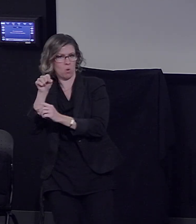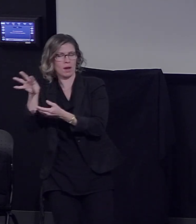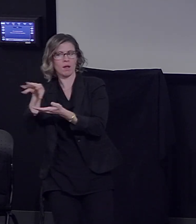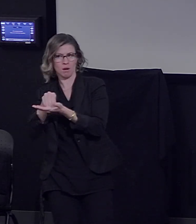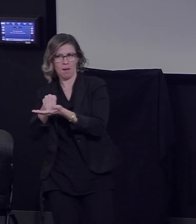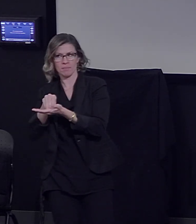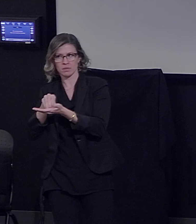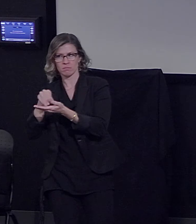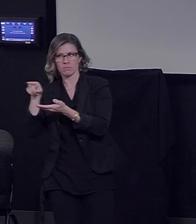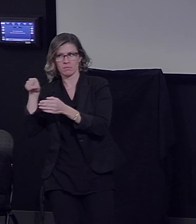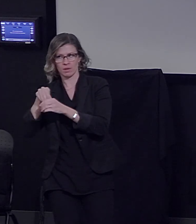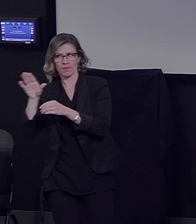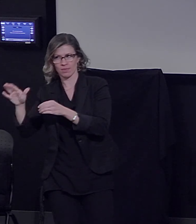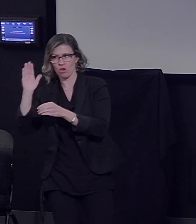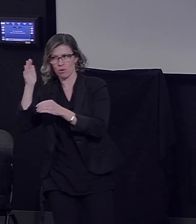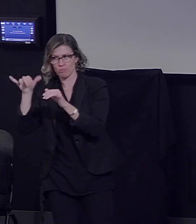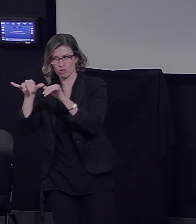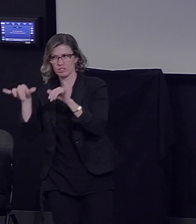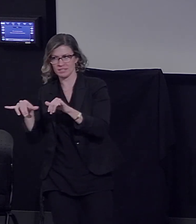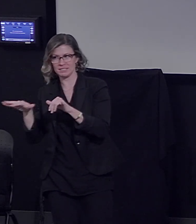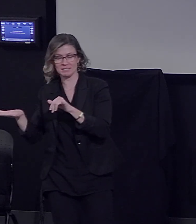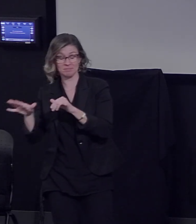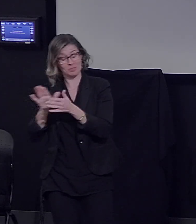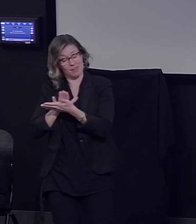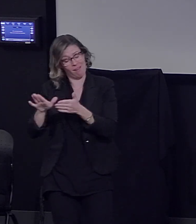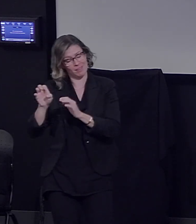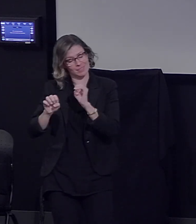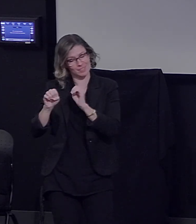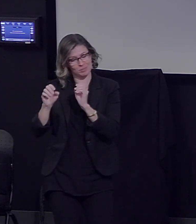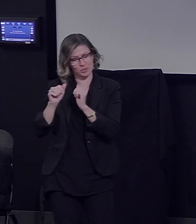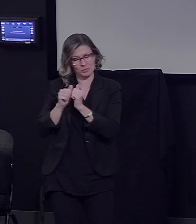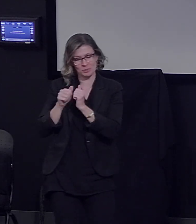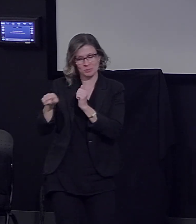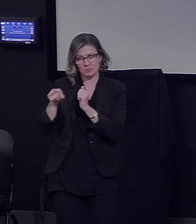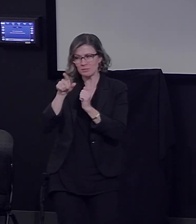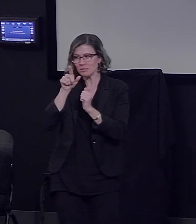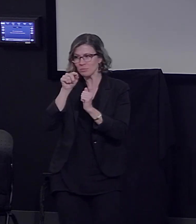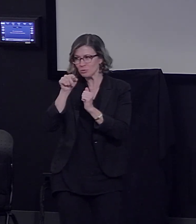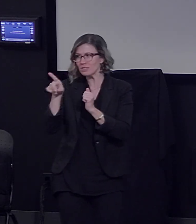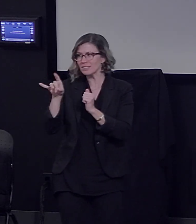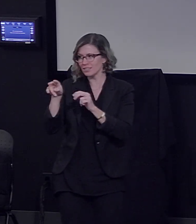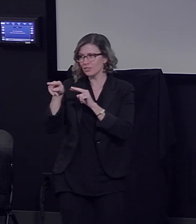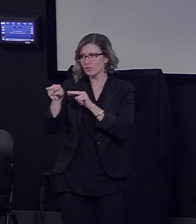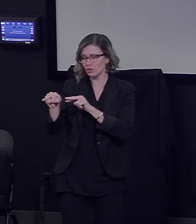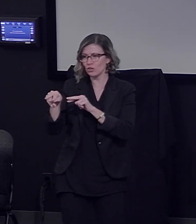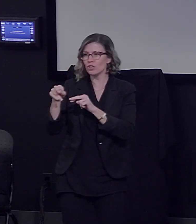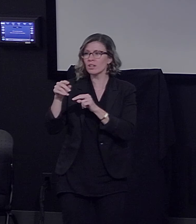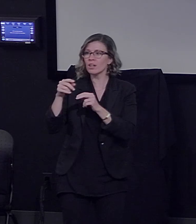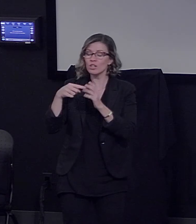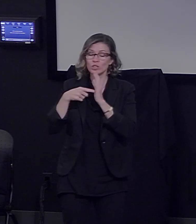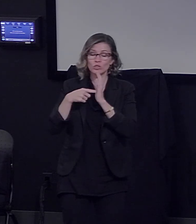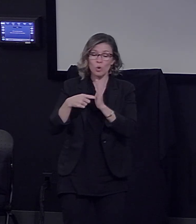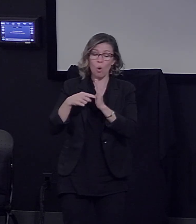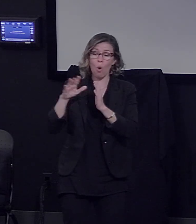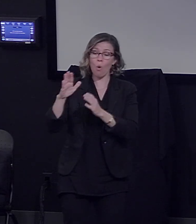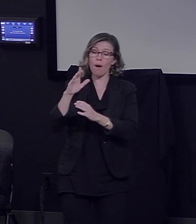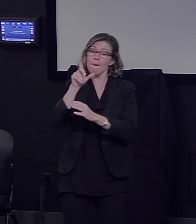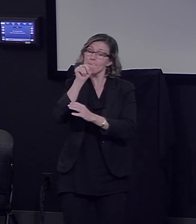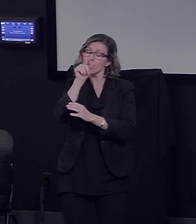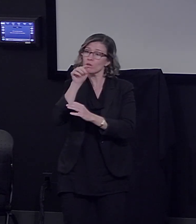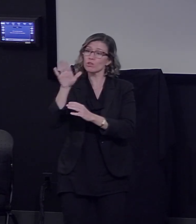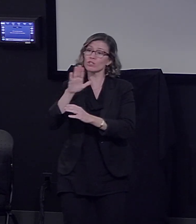mirror system. So that's a very nice experiment made at Duke, in which they show that the singing